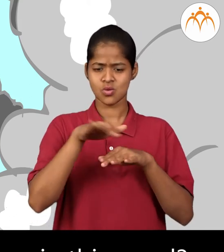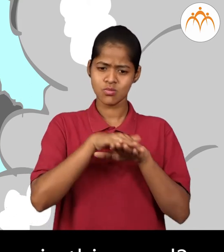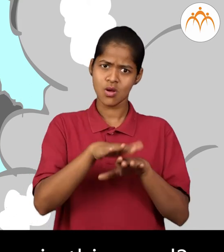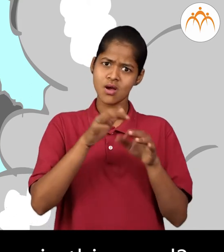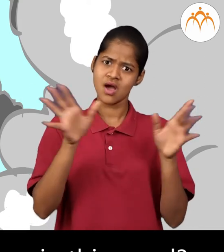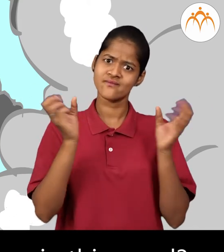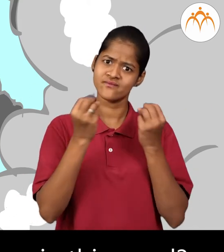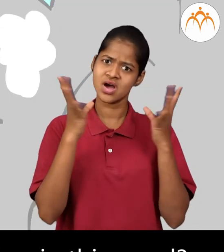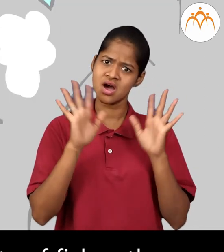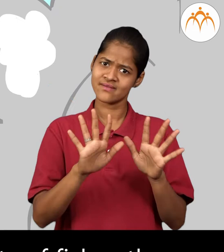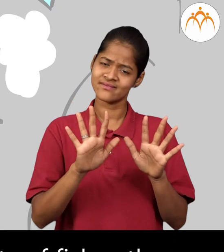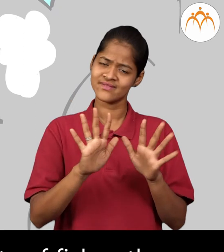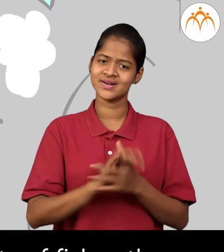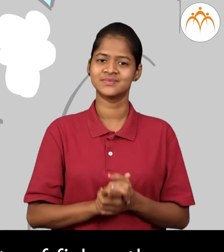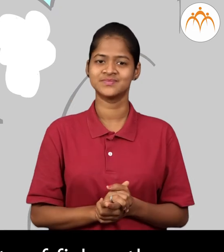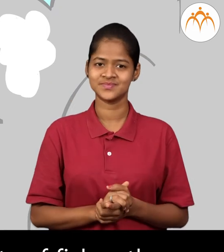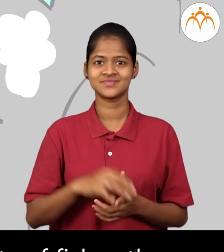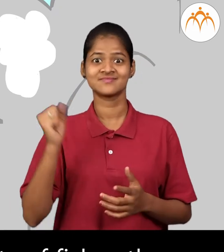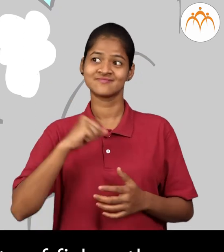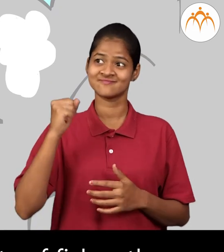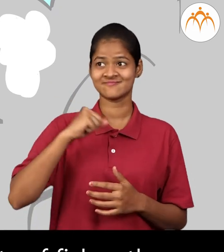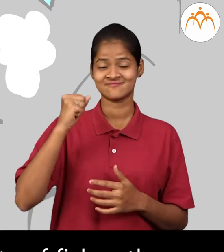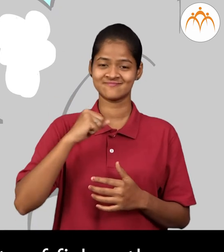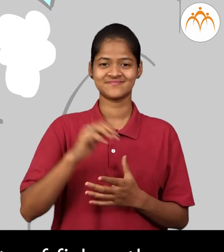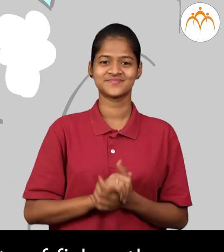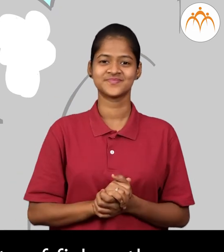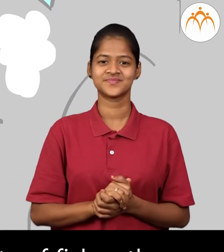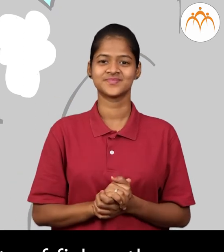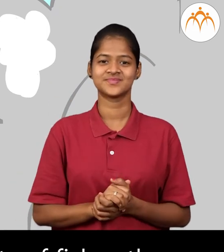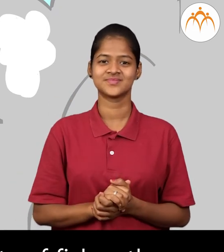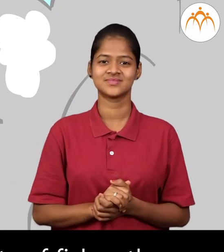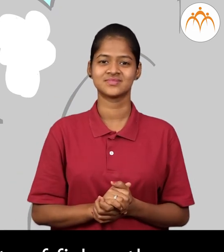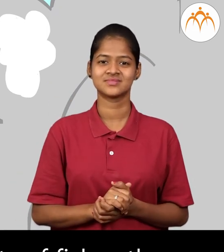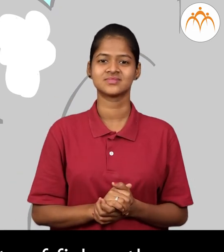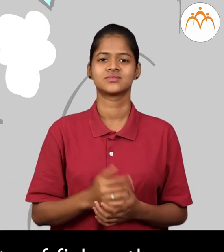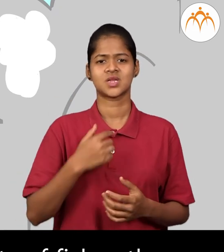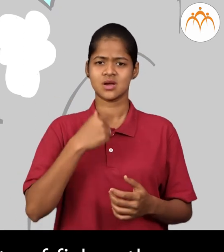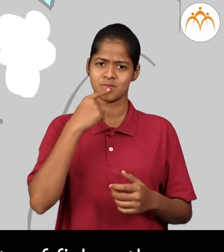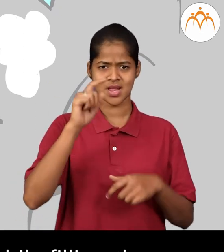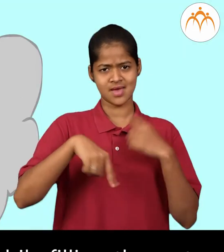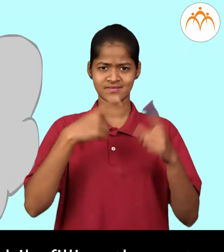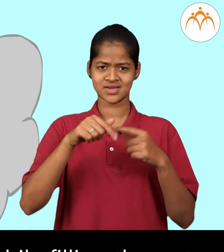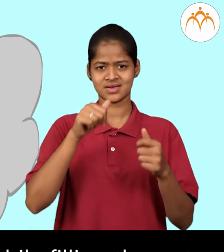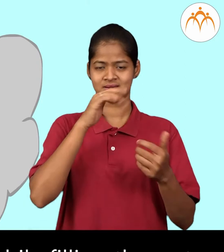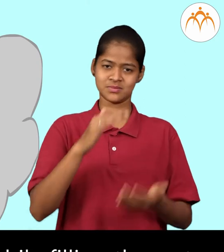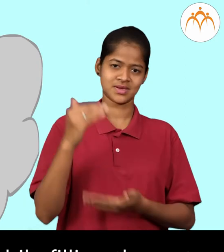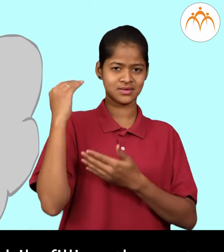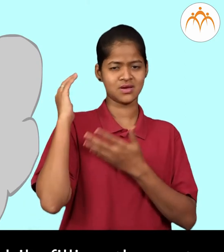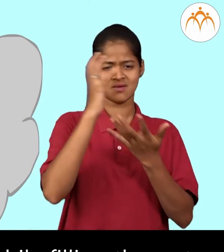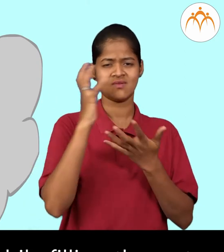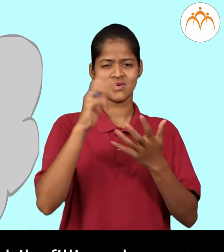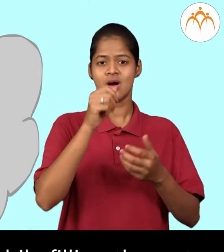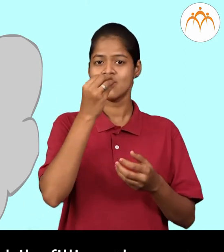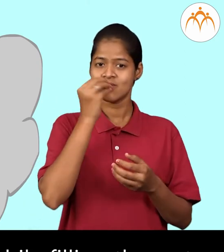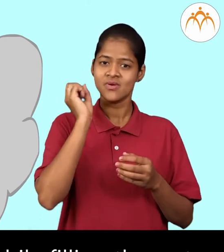in the pond? Oh, yes! There will be lots of fishes there. I will feed